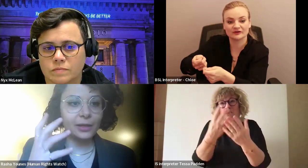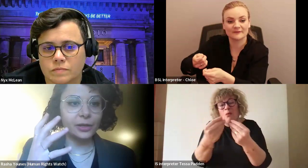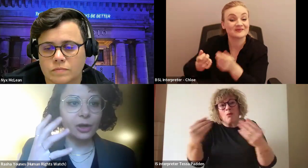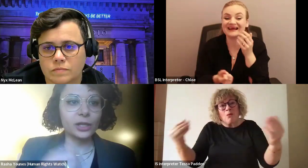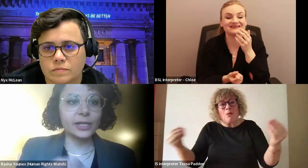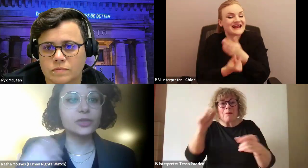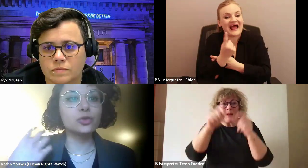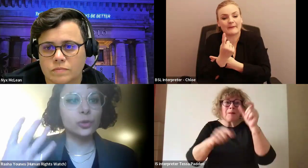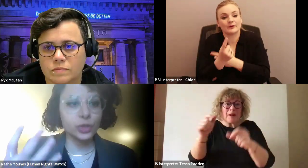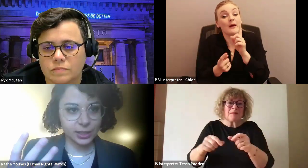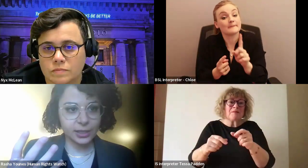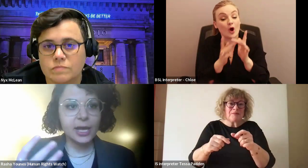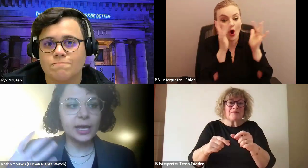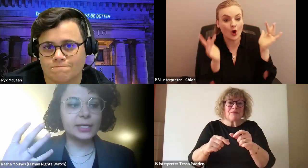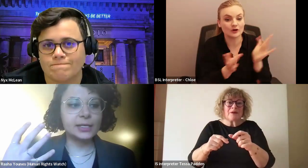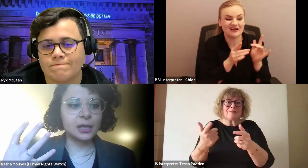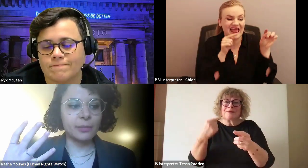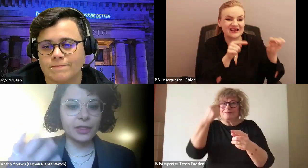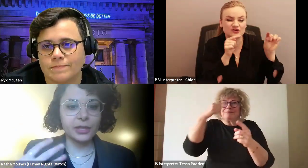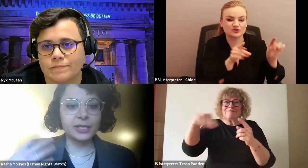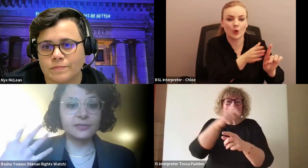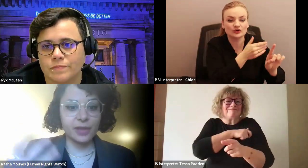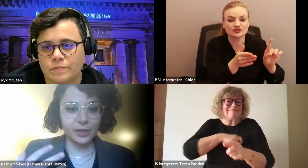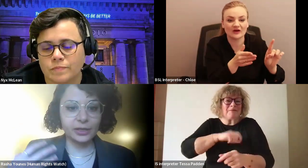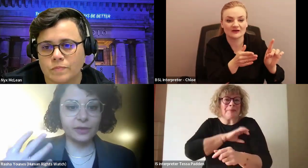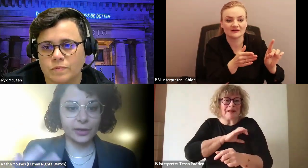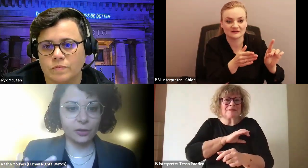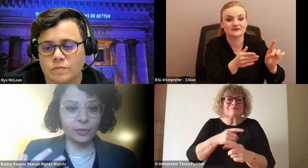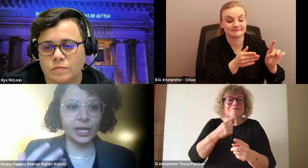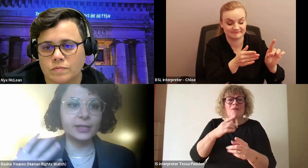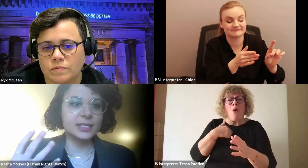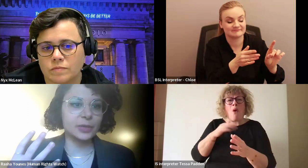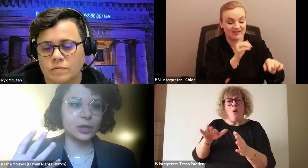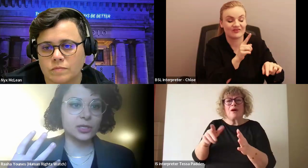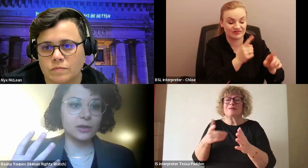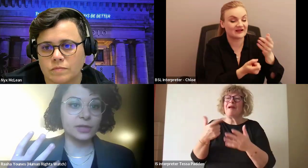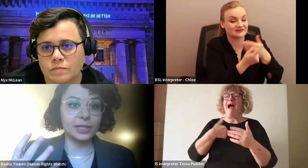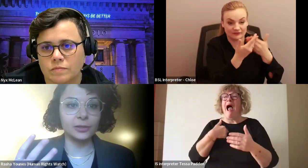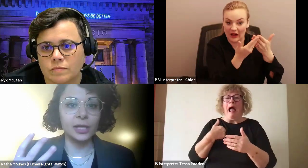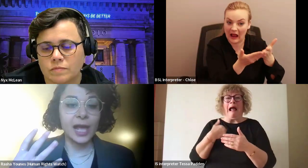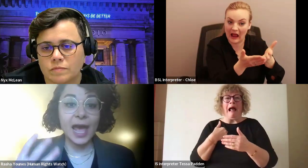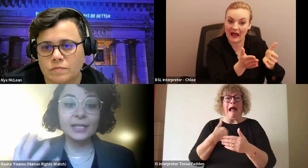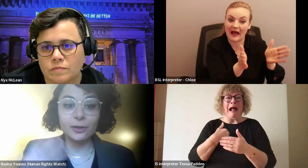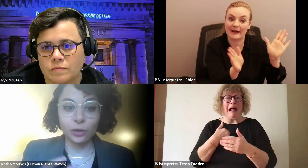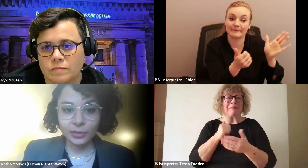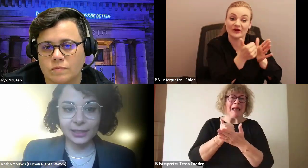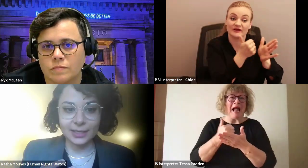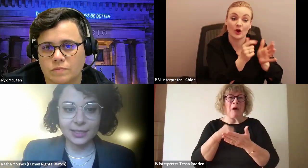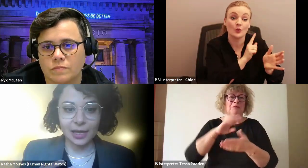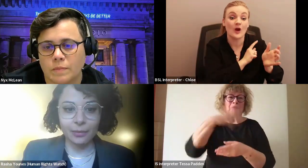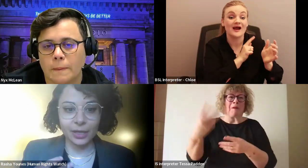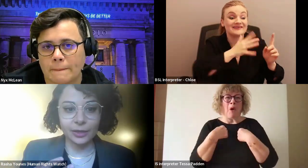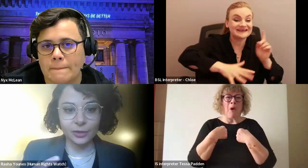but rather online extortion is a method that is very, very common. And this is because of the legal and